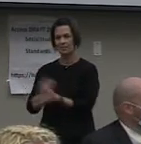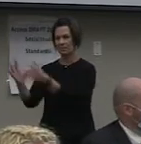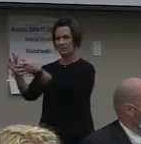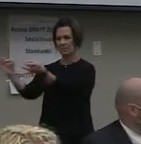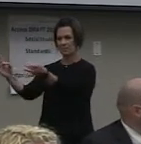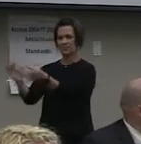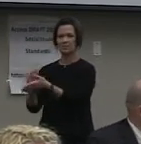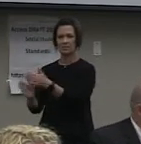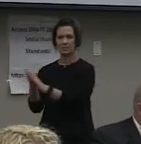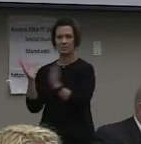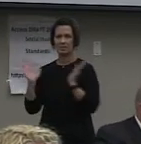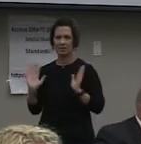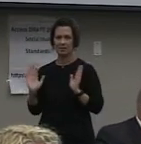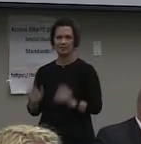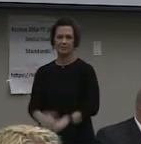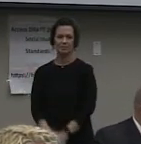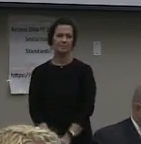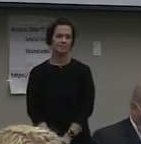hear their comments only.